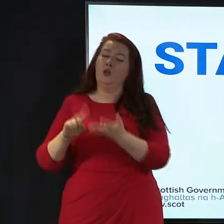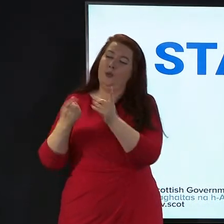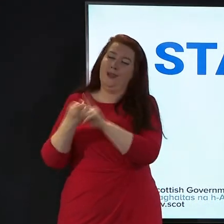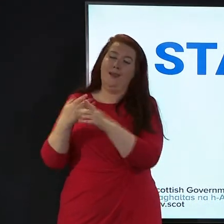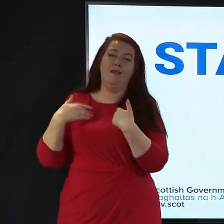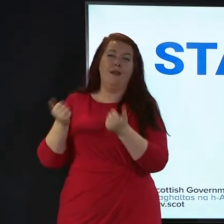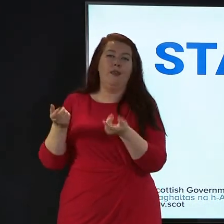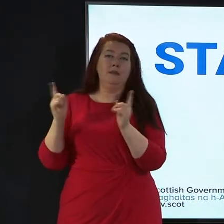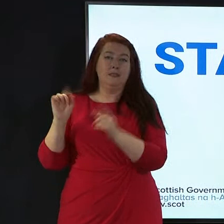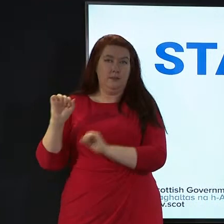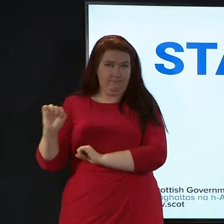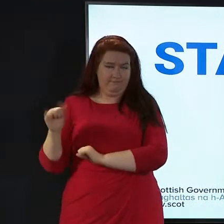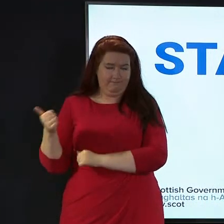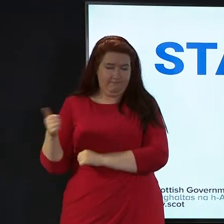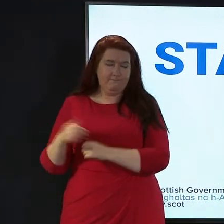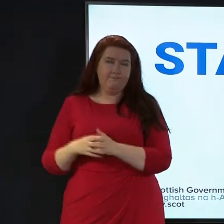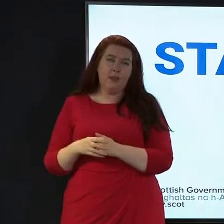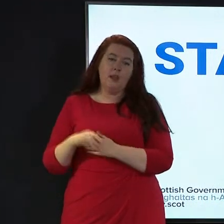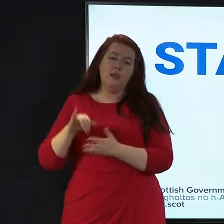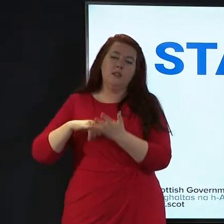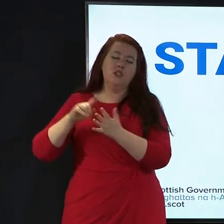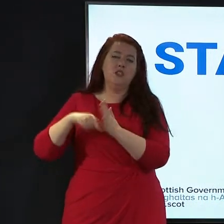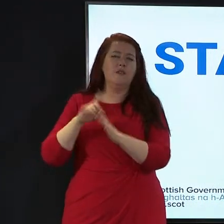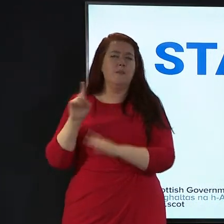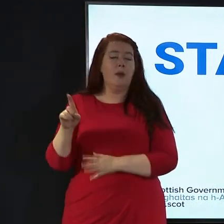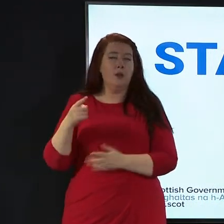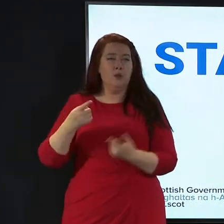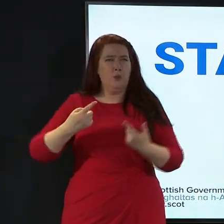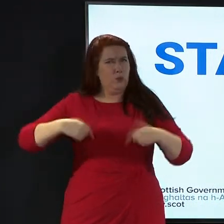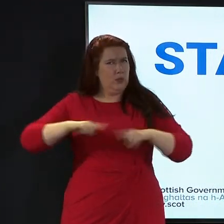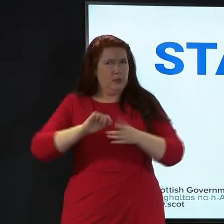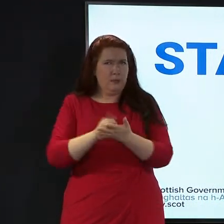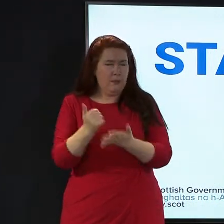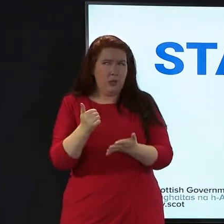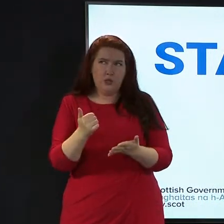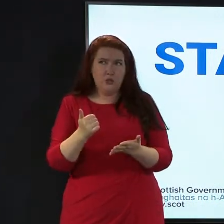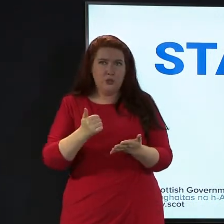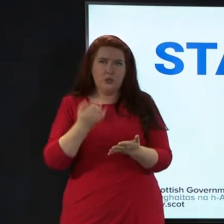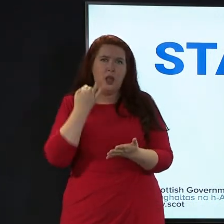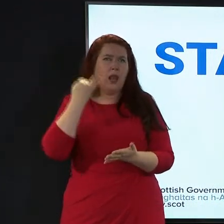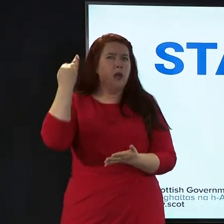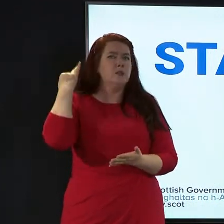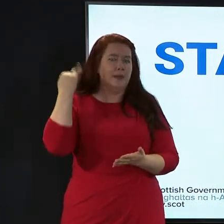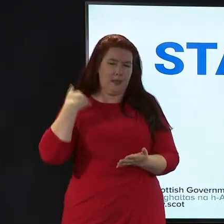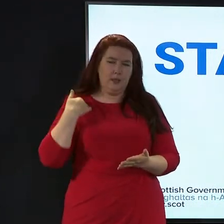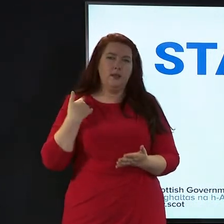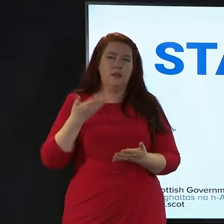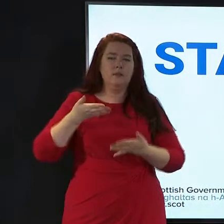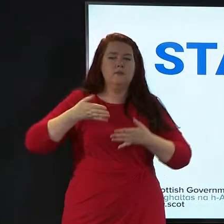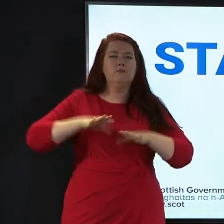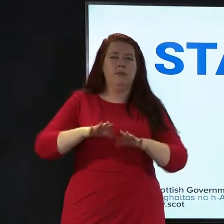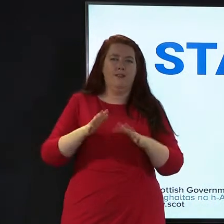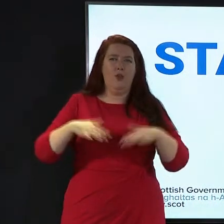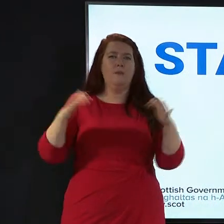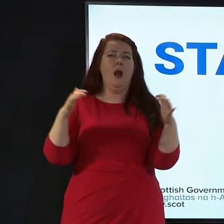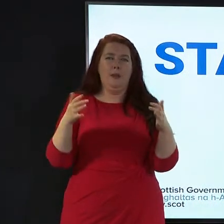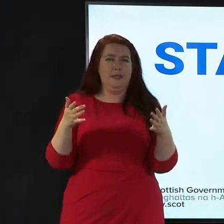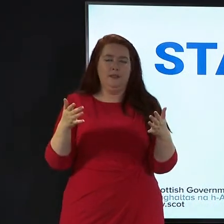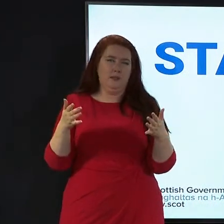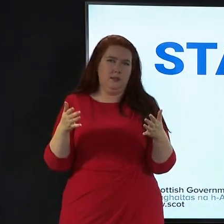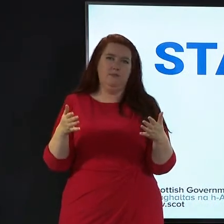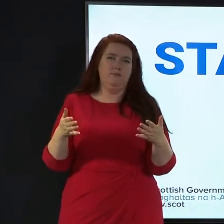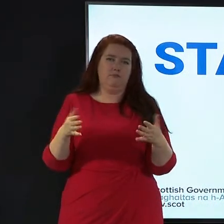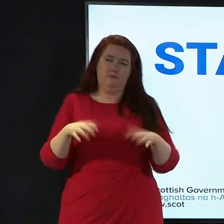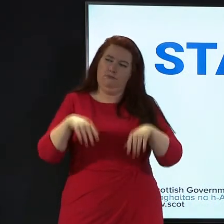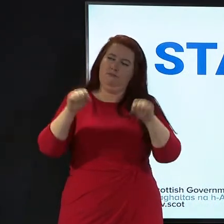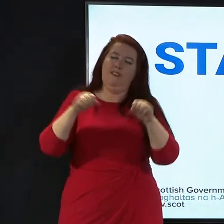Secretary. But we published, was it last week? I think it was just last week before Parliament rose for the summer recess,